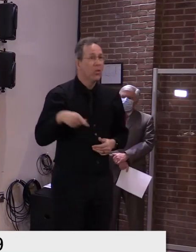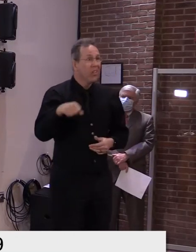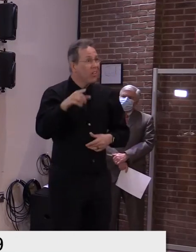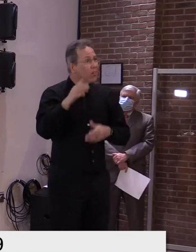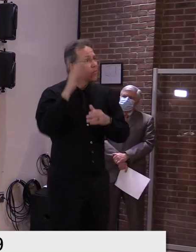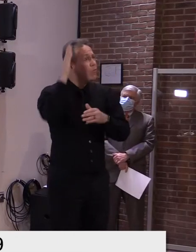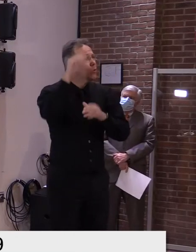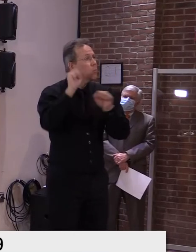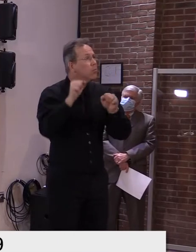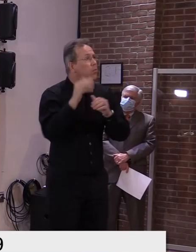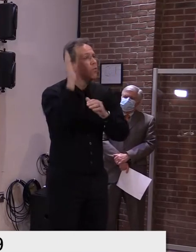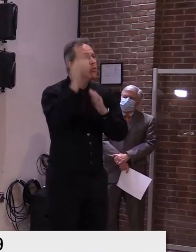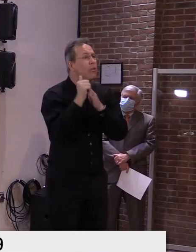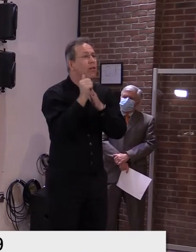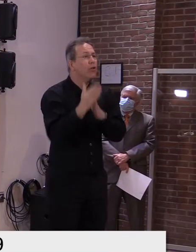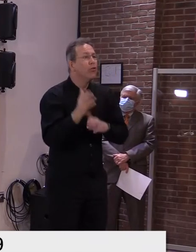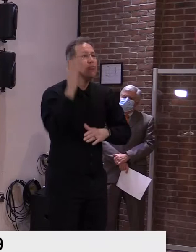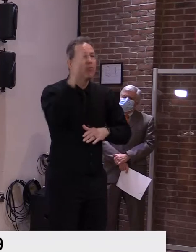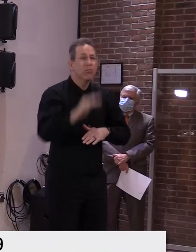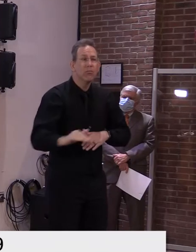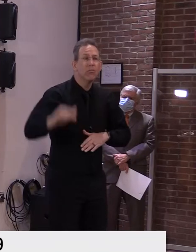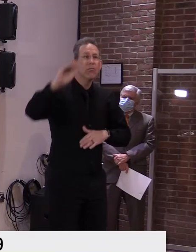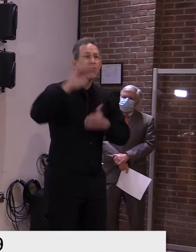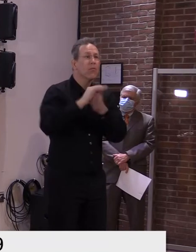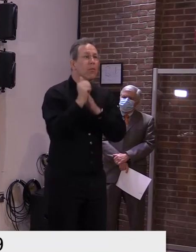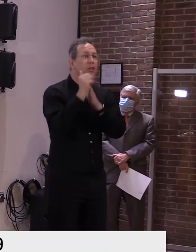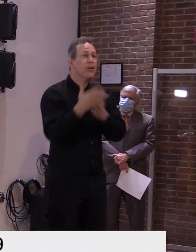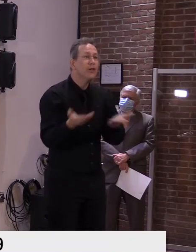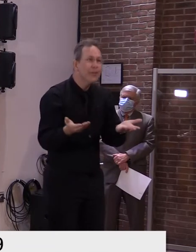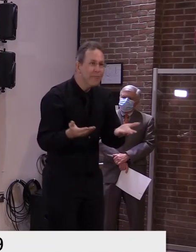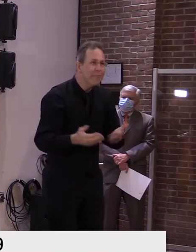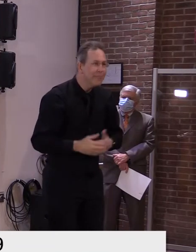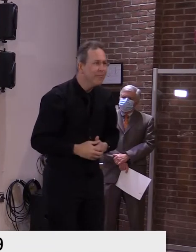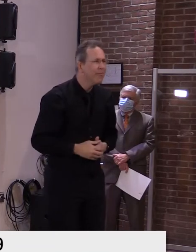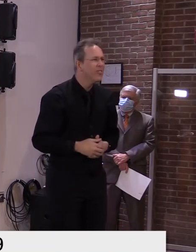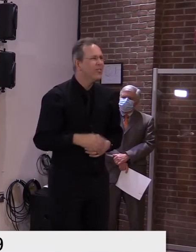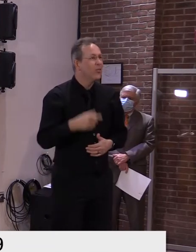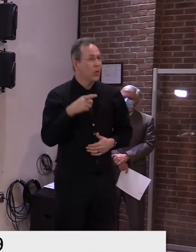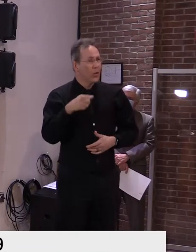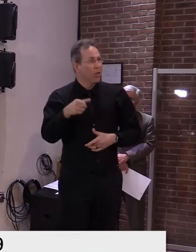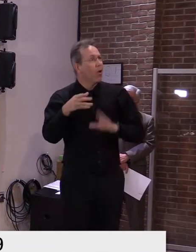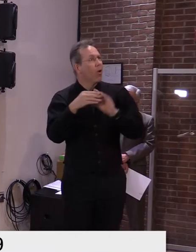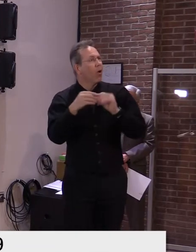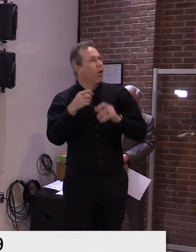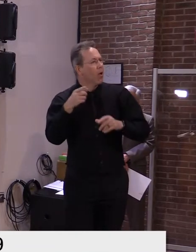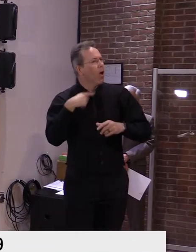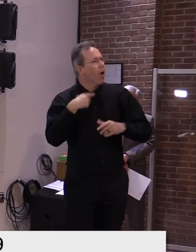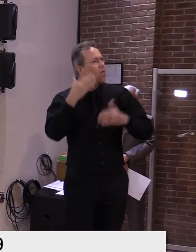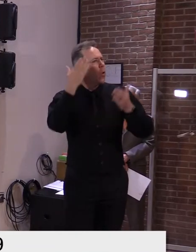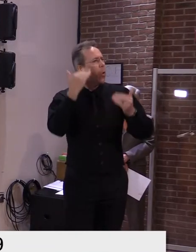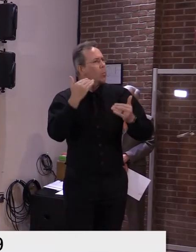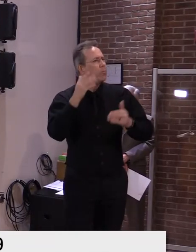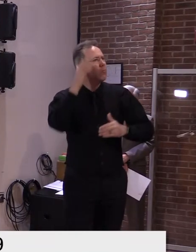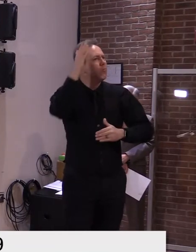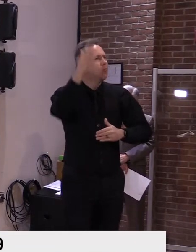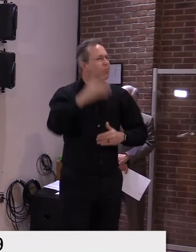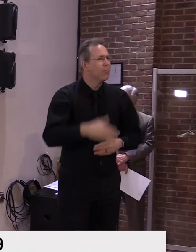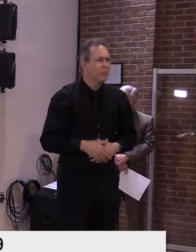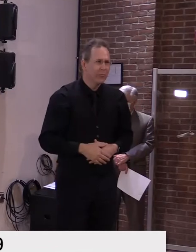indication of what tomorrow will look like, there's hope. With that, I'll turn it over to Holly.